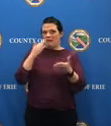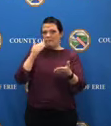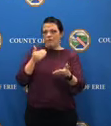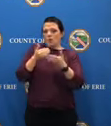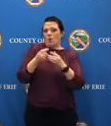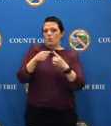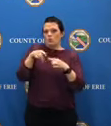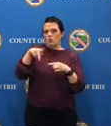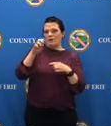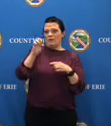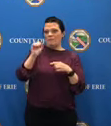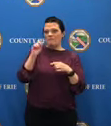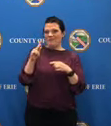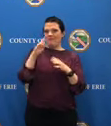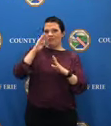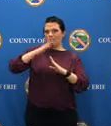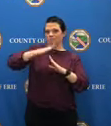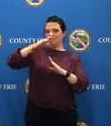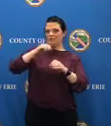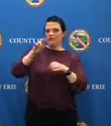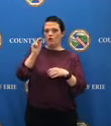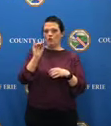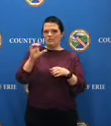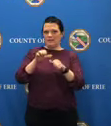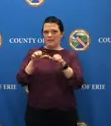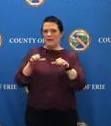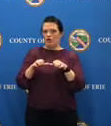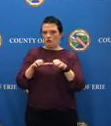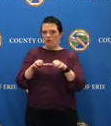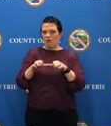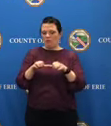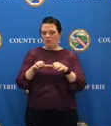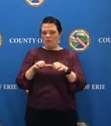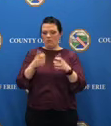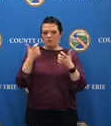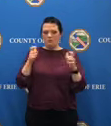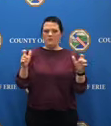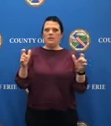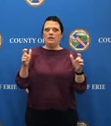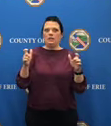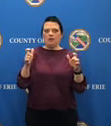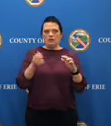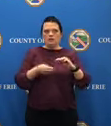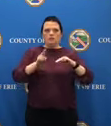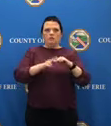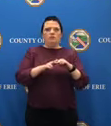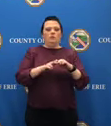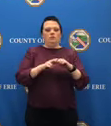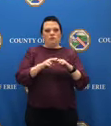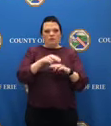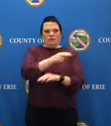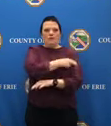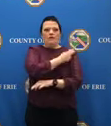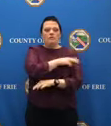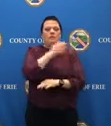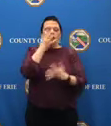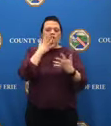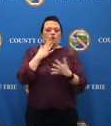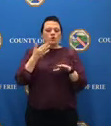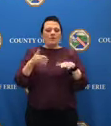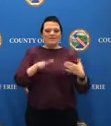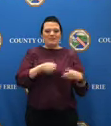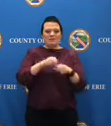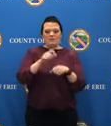peak, especially in the New York City area, though there is a big growth of hospitalizations and unfortunately deaths in Long